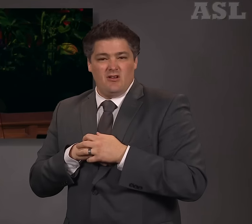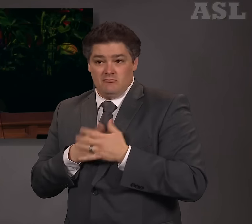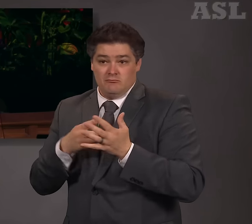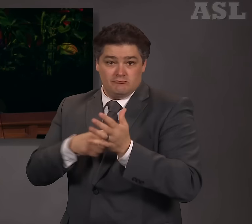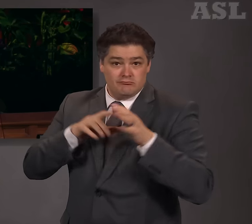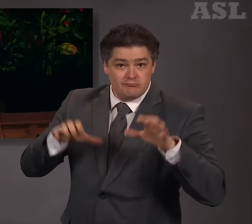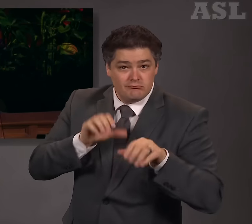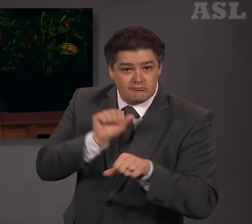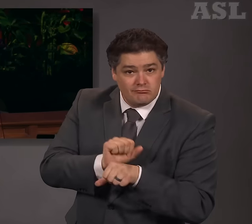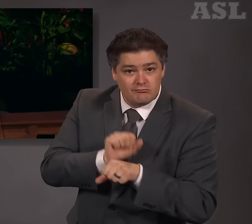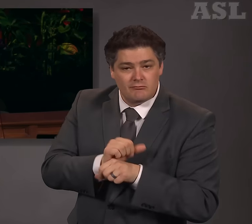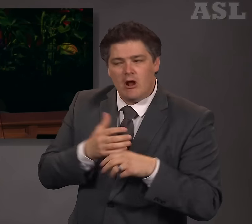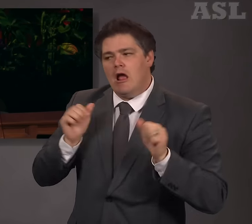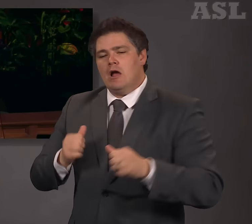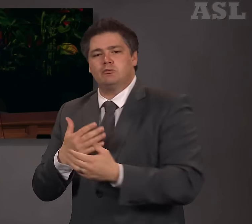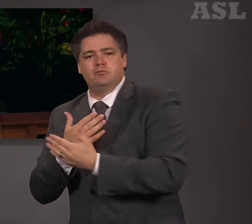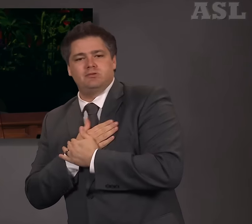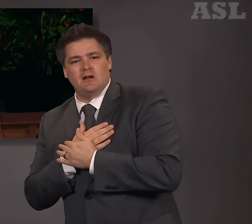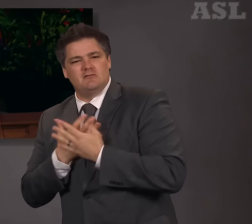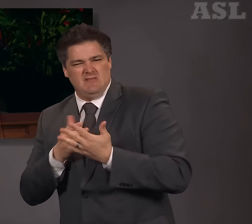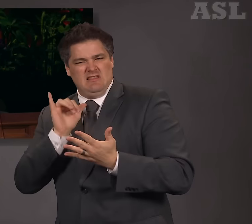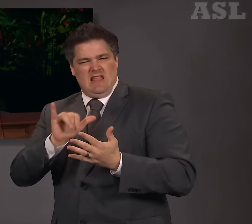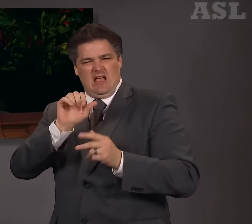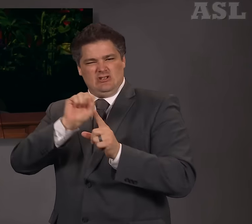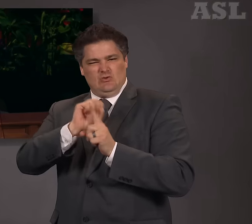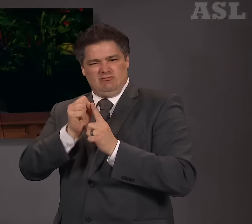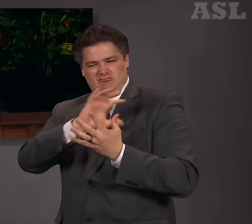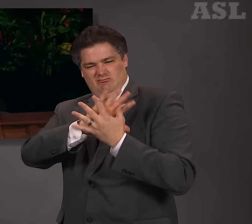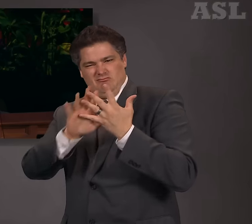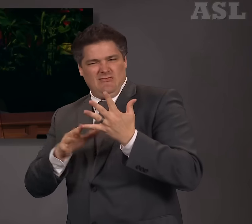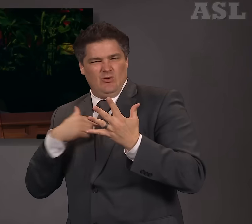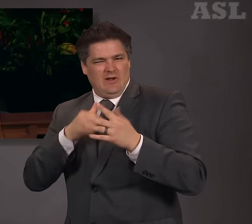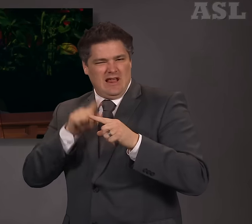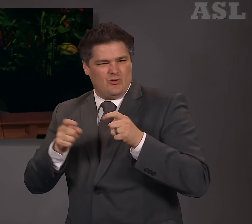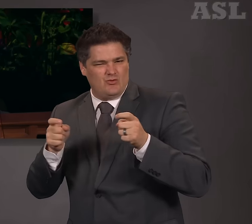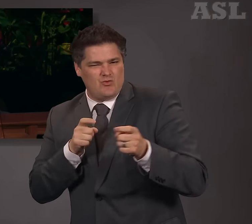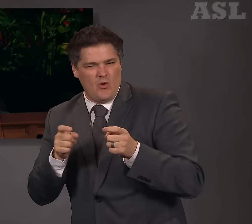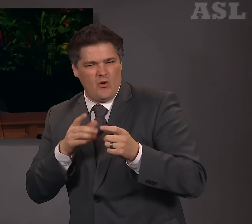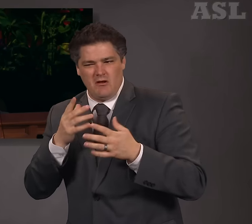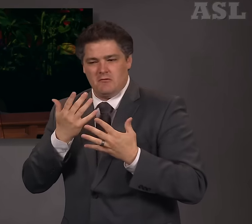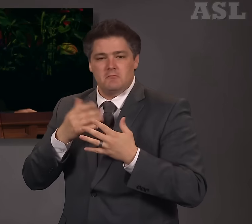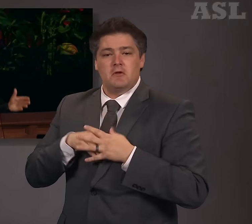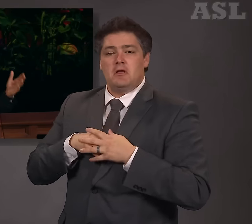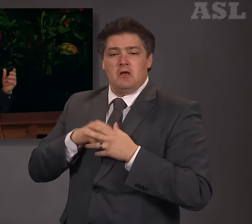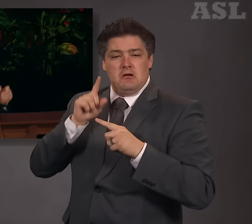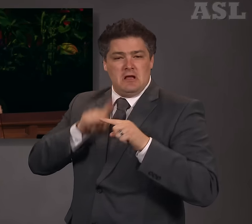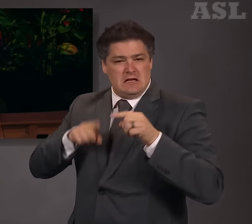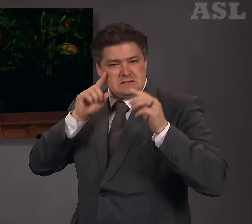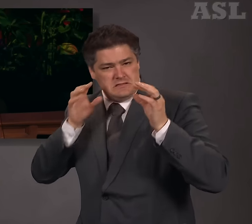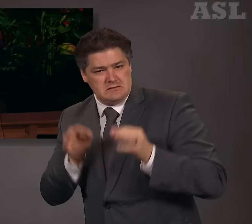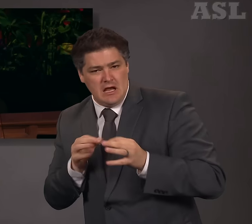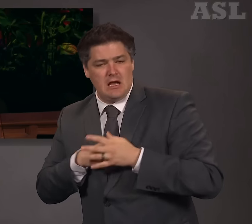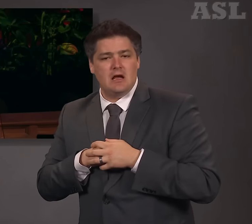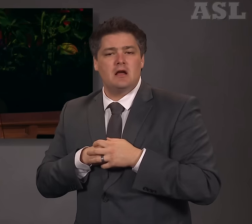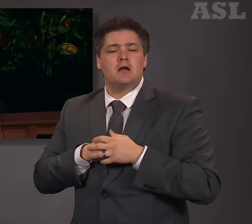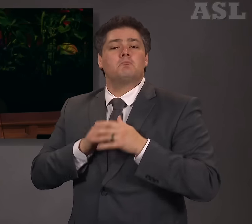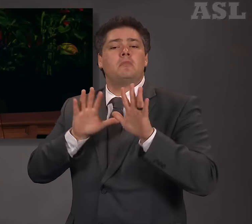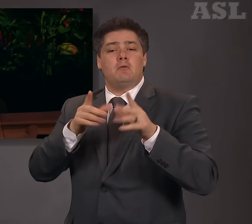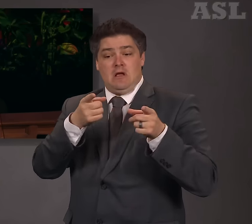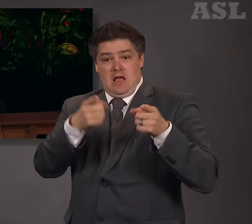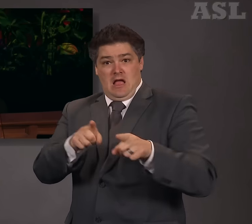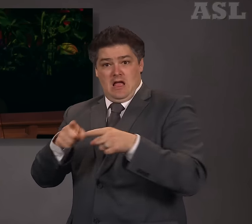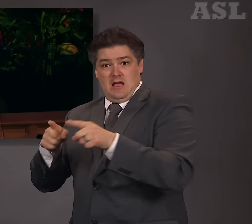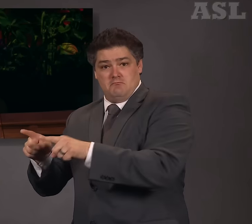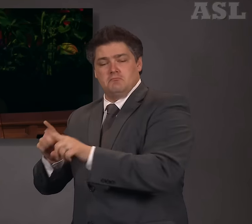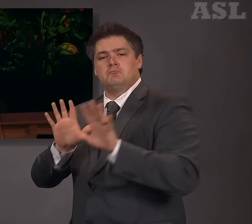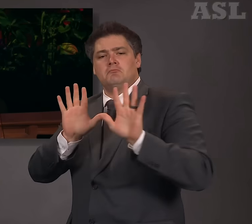rest. Even though we usually cannot choose between these kinds of situations because they just happen, we